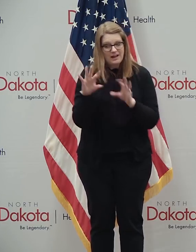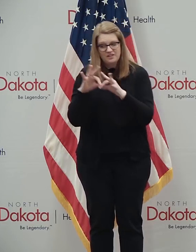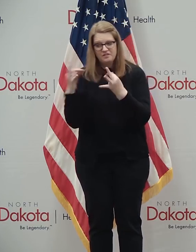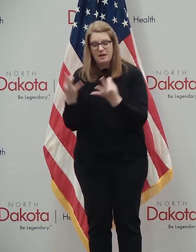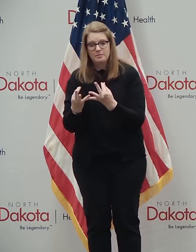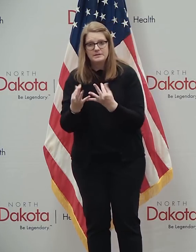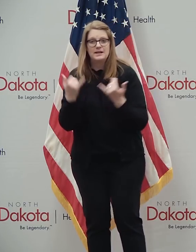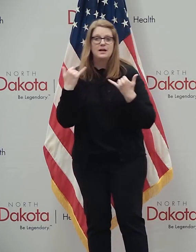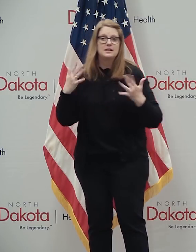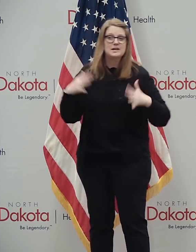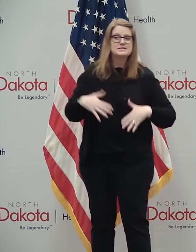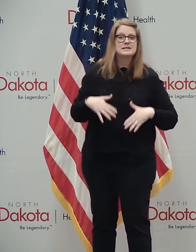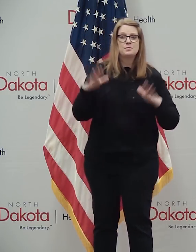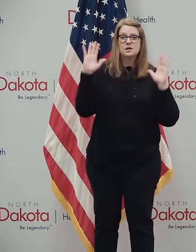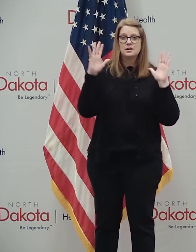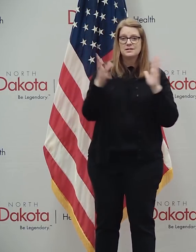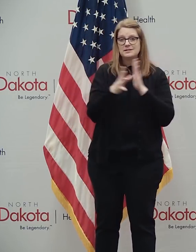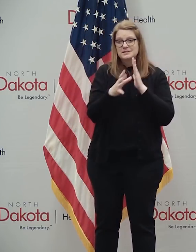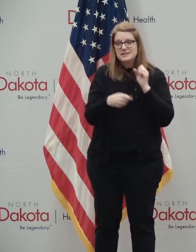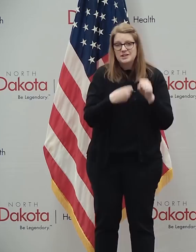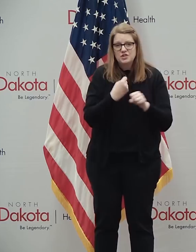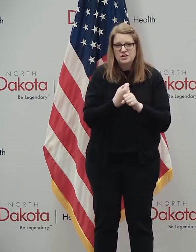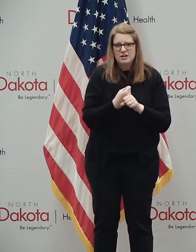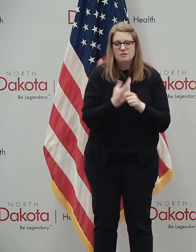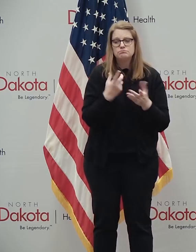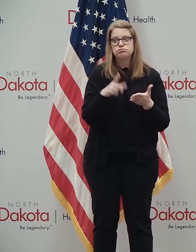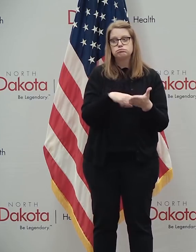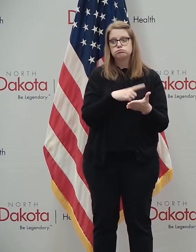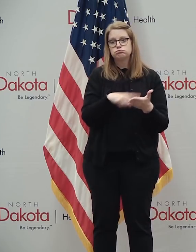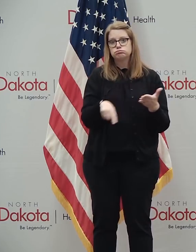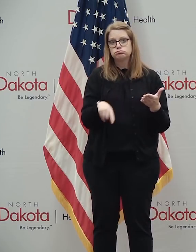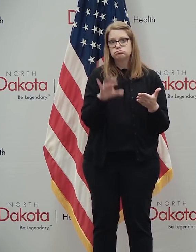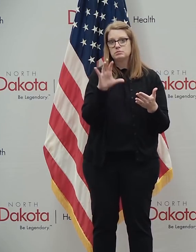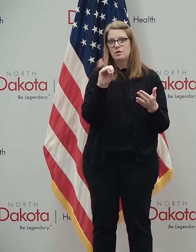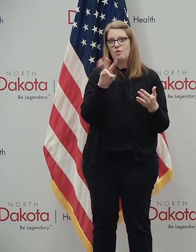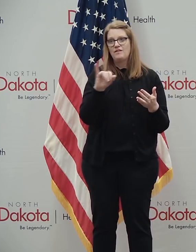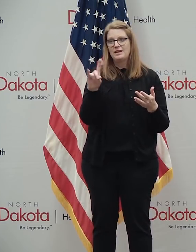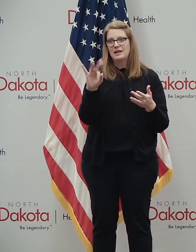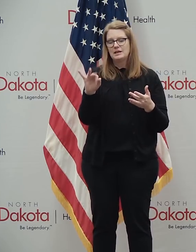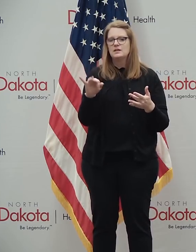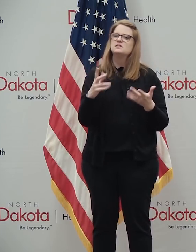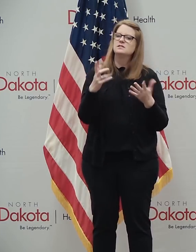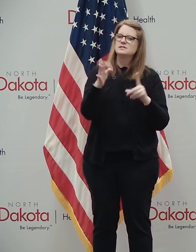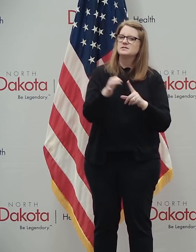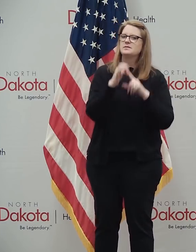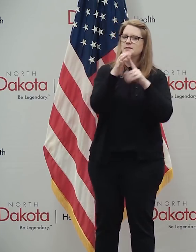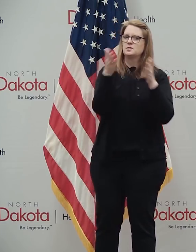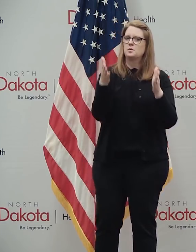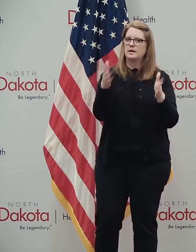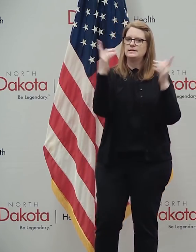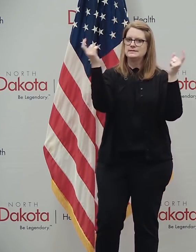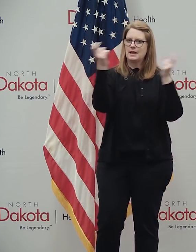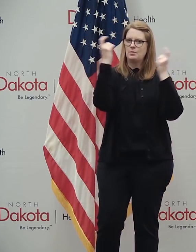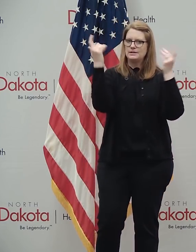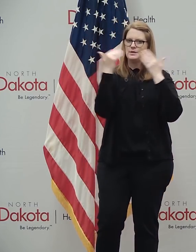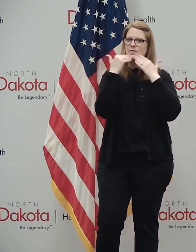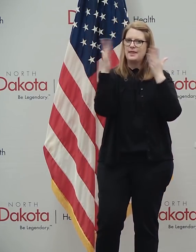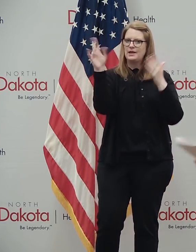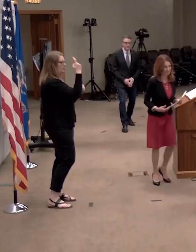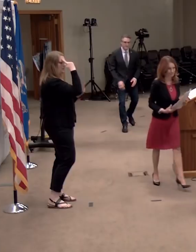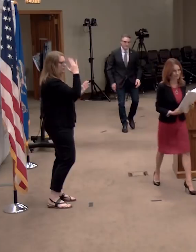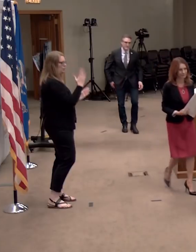sacrificed so much of their senior year celebrations because of COVID-19. So thank you, Governor.